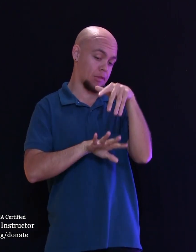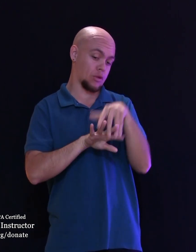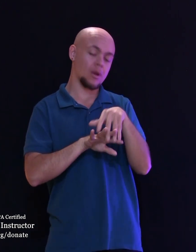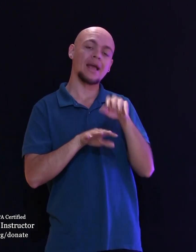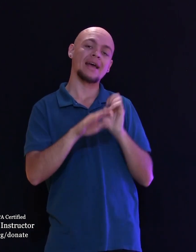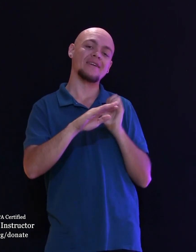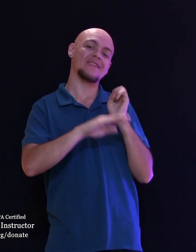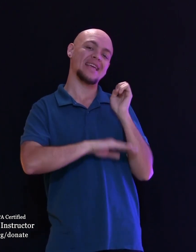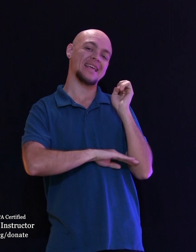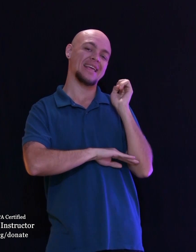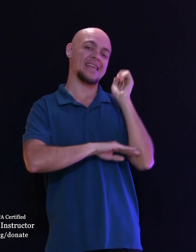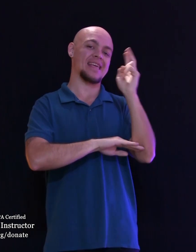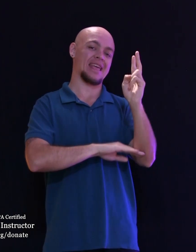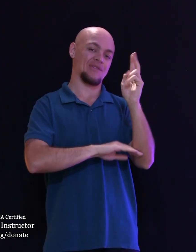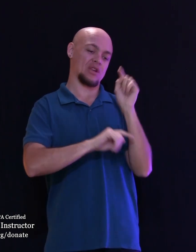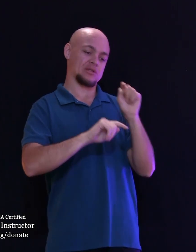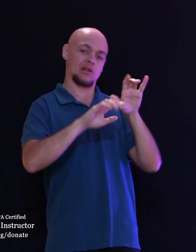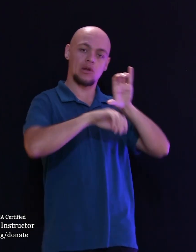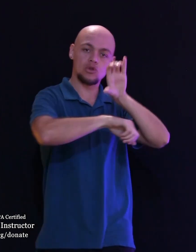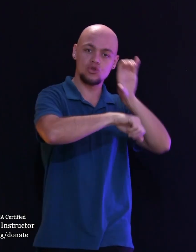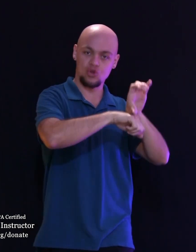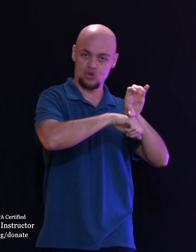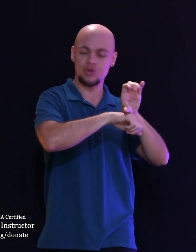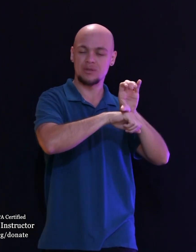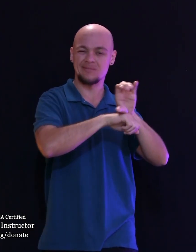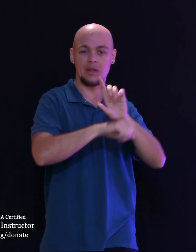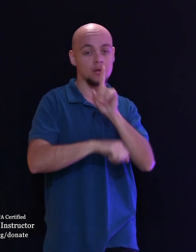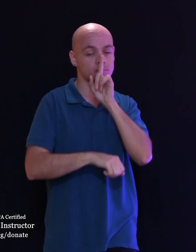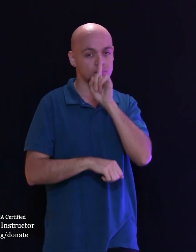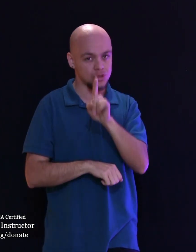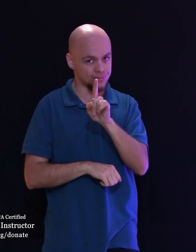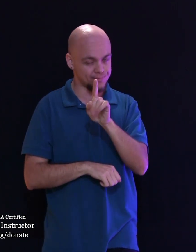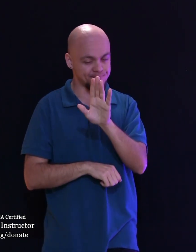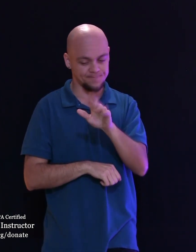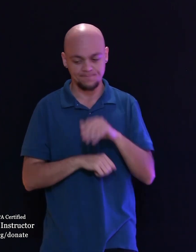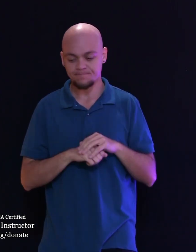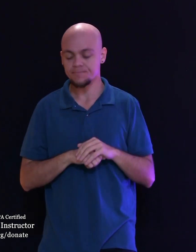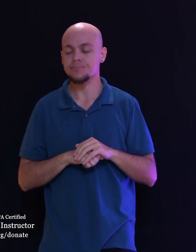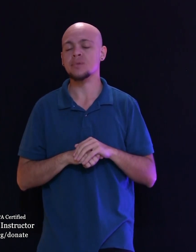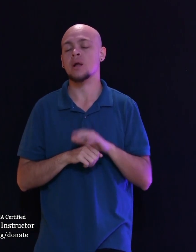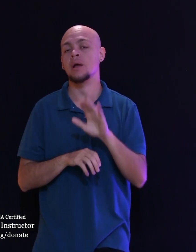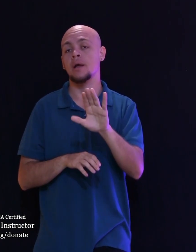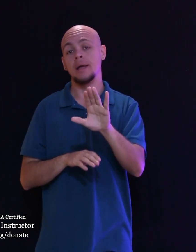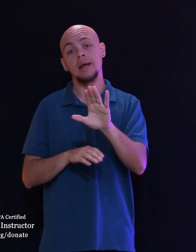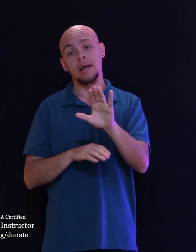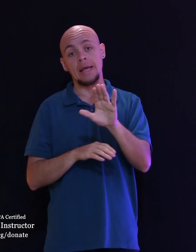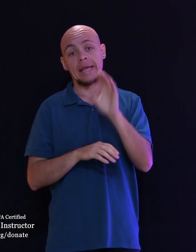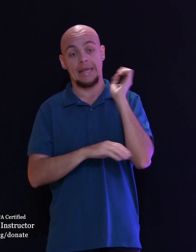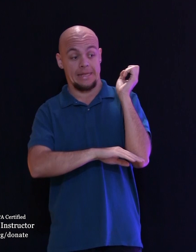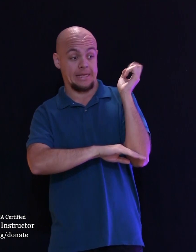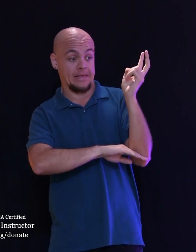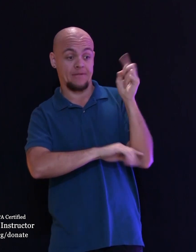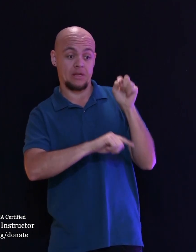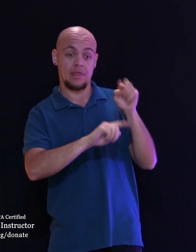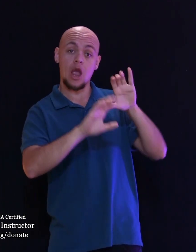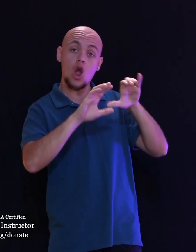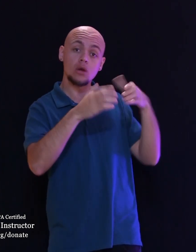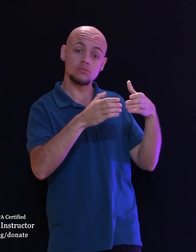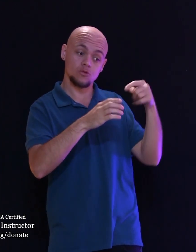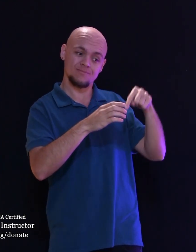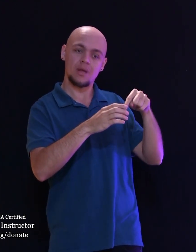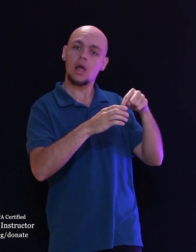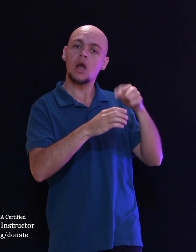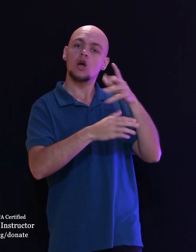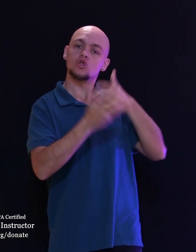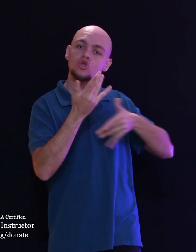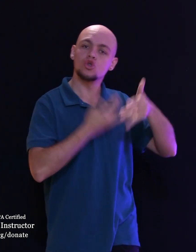the evangelical movement, and I do want to make sure that you understand evangelicals are a socio-political